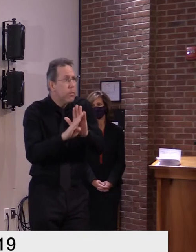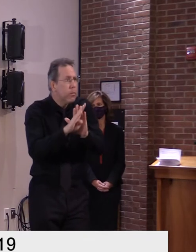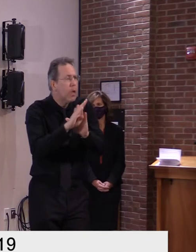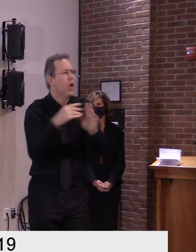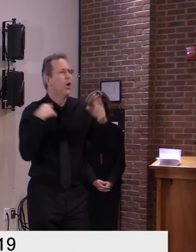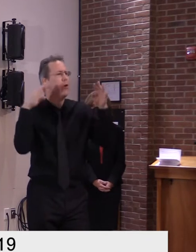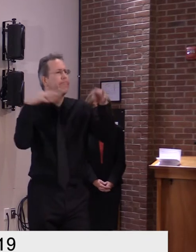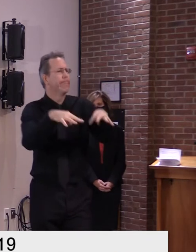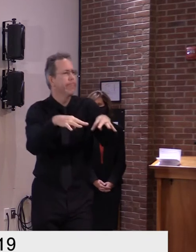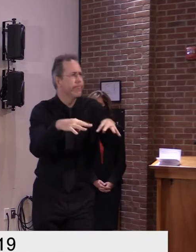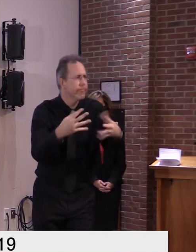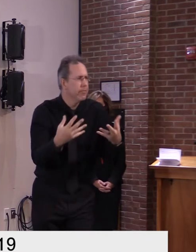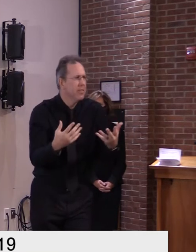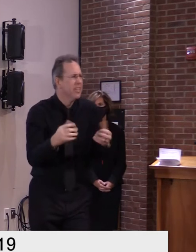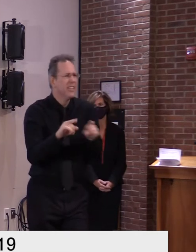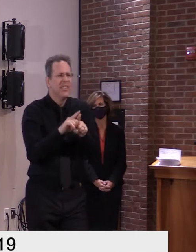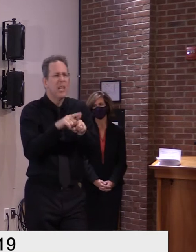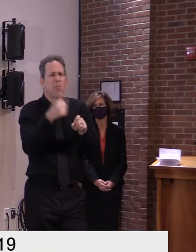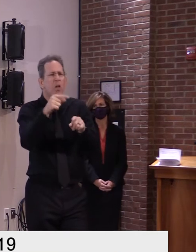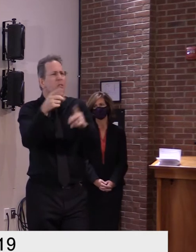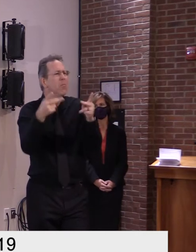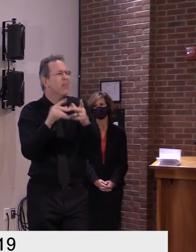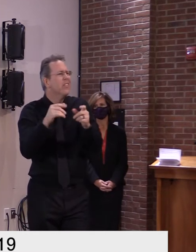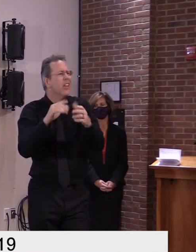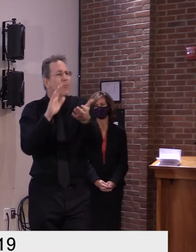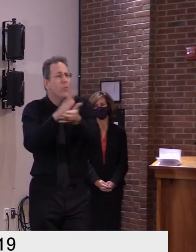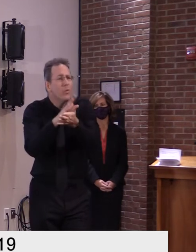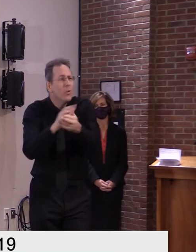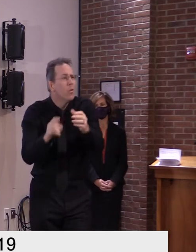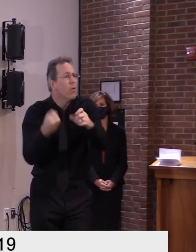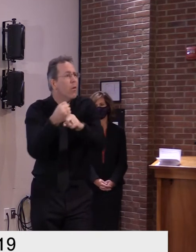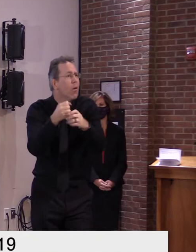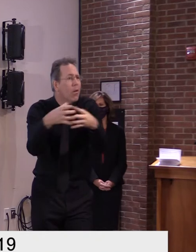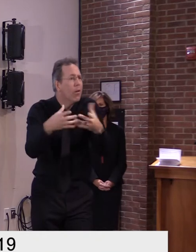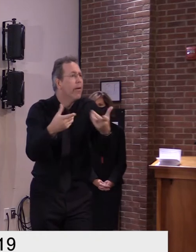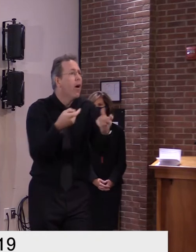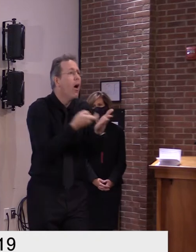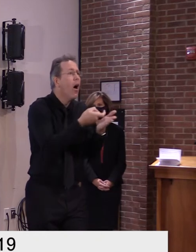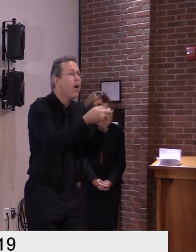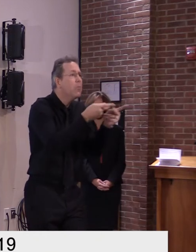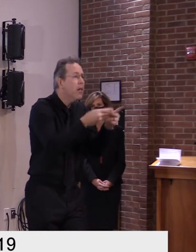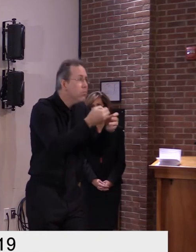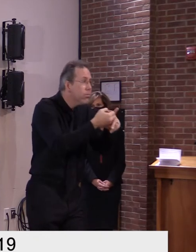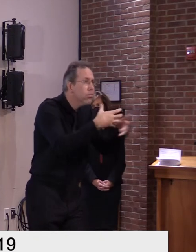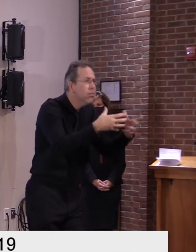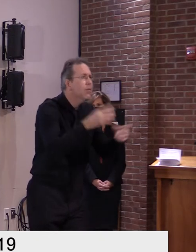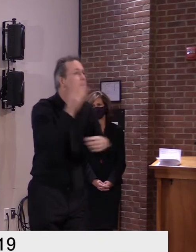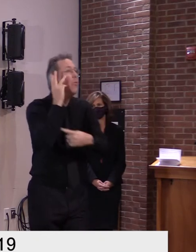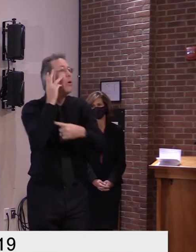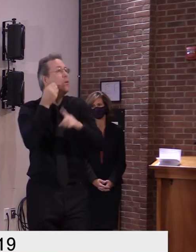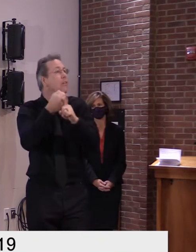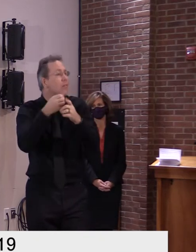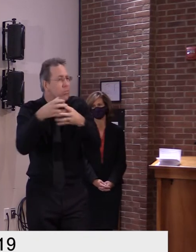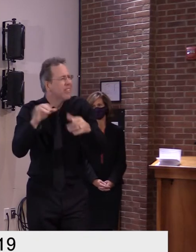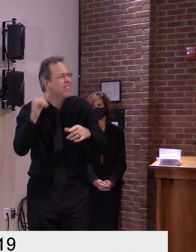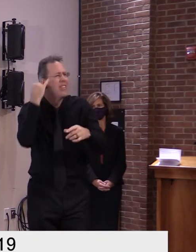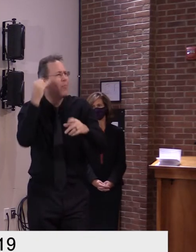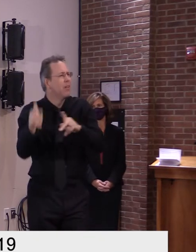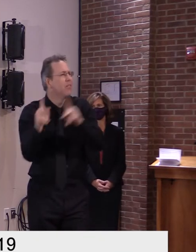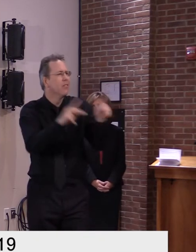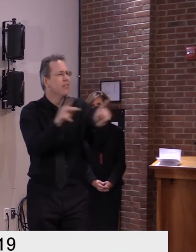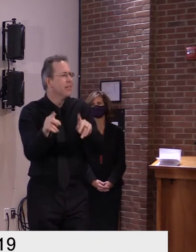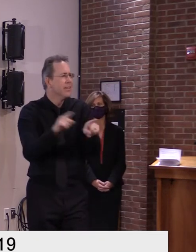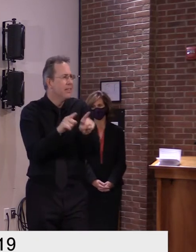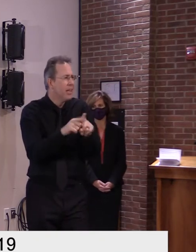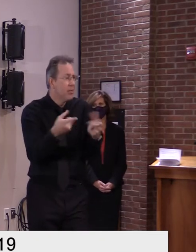any outbreak in the state, and take action. And I know, you know, we have to remember as well, the ski areas want to